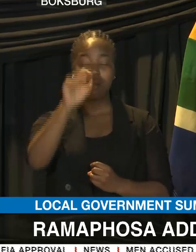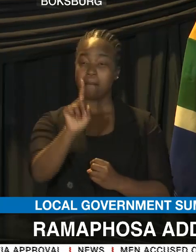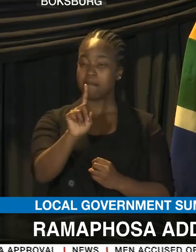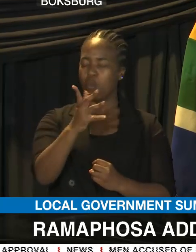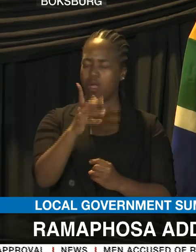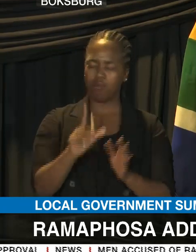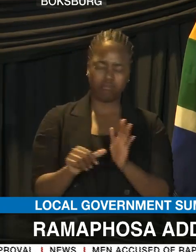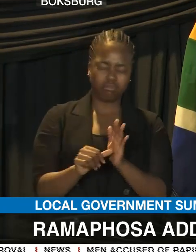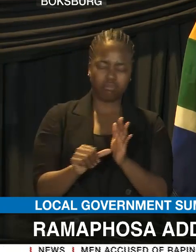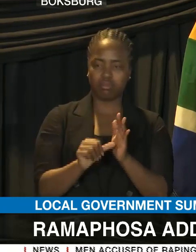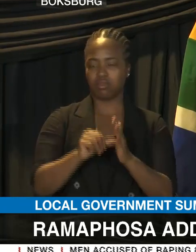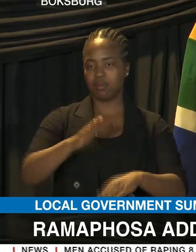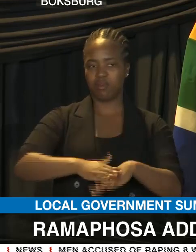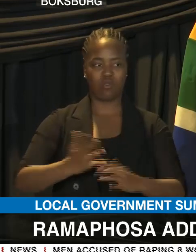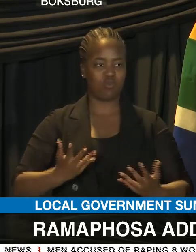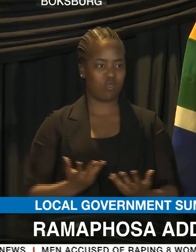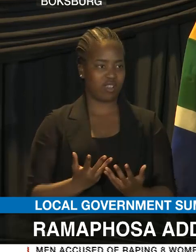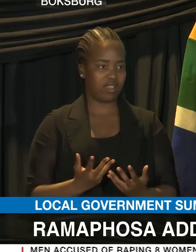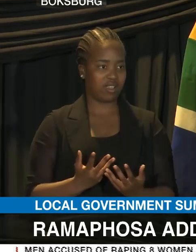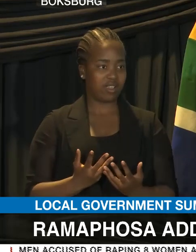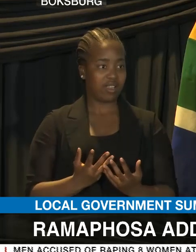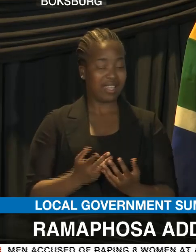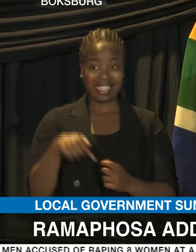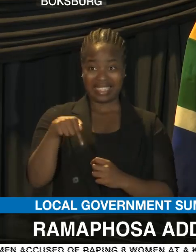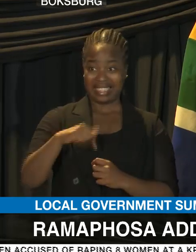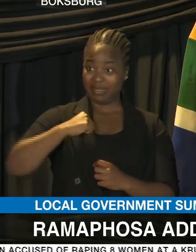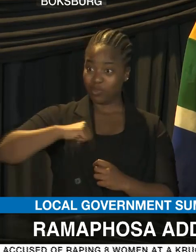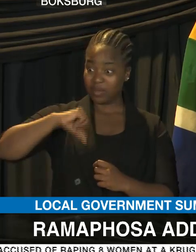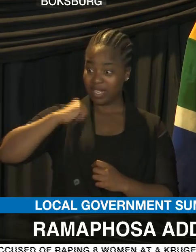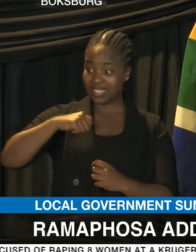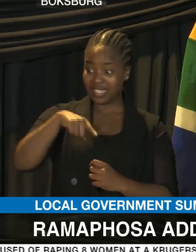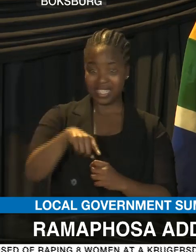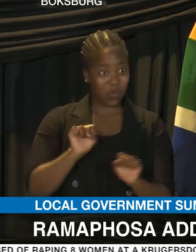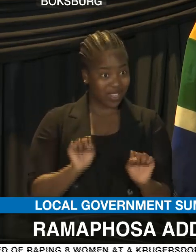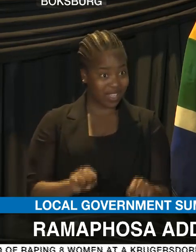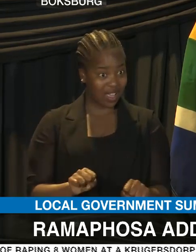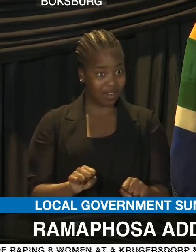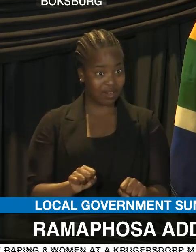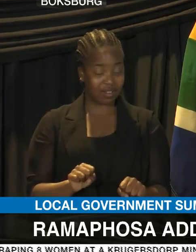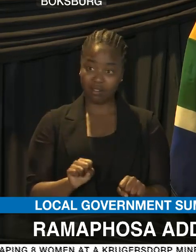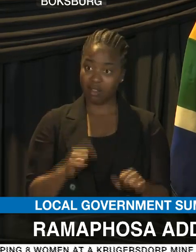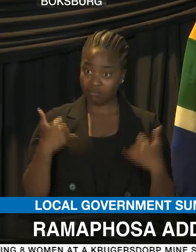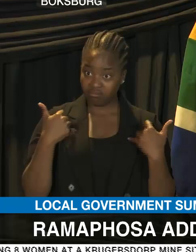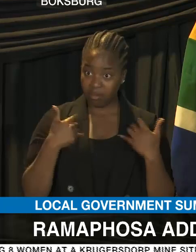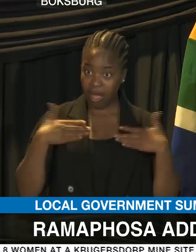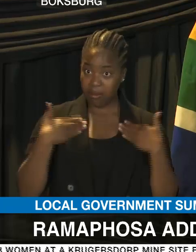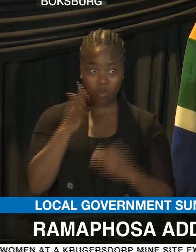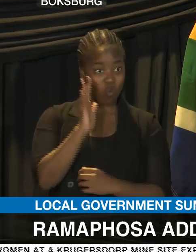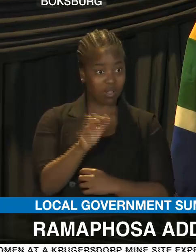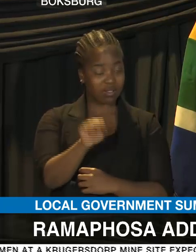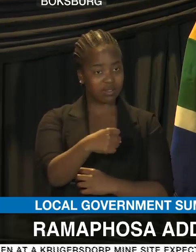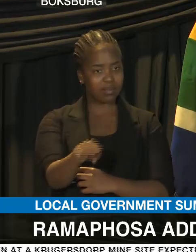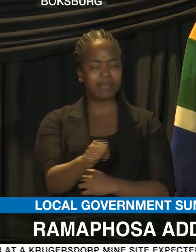really matters most is whether at the local area they are going to find joy. They look